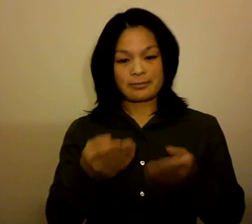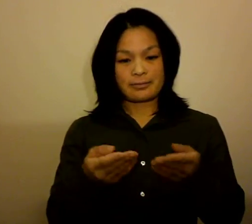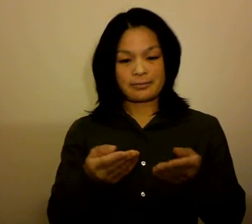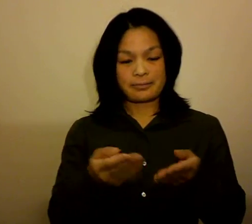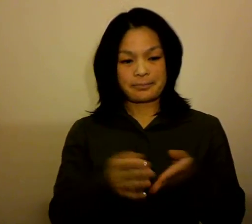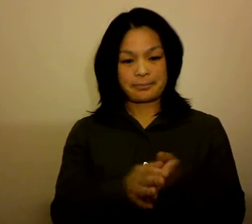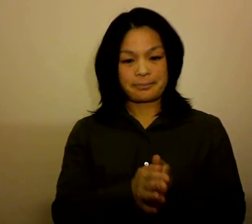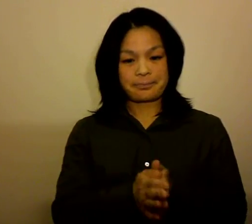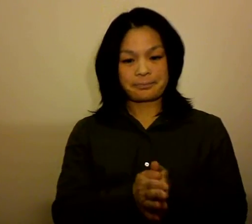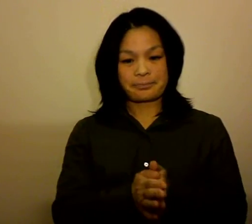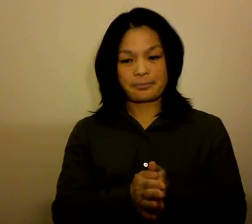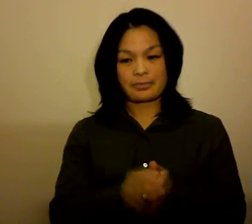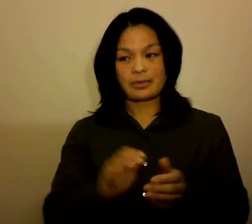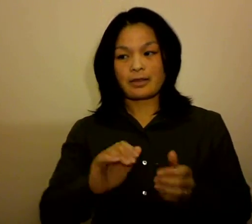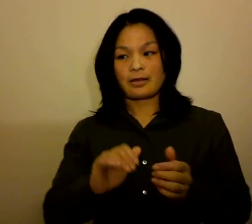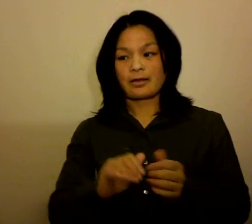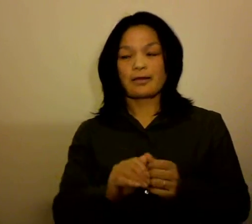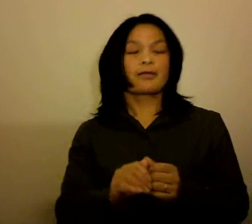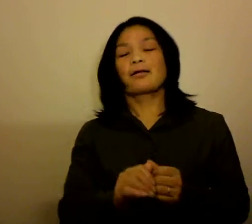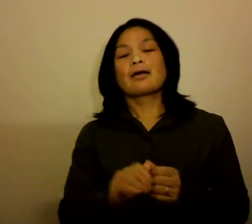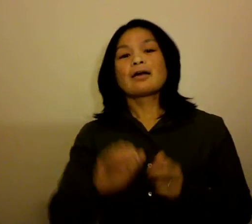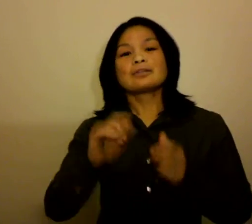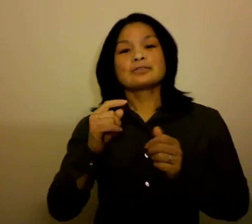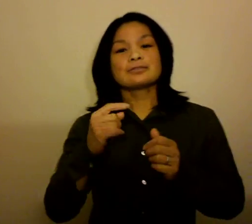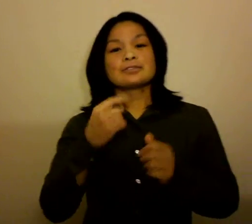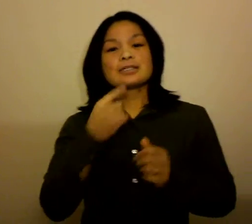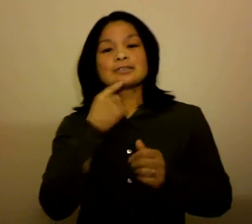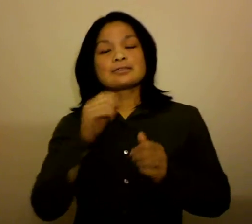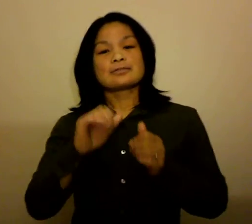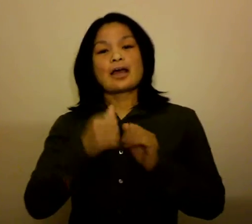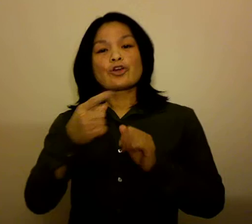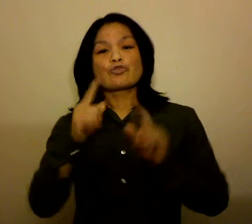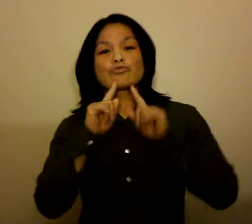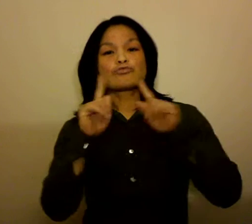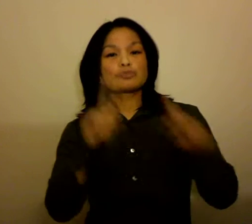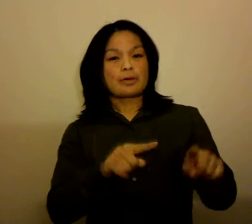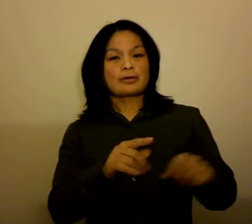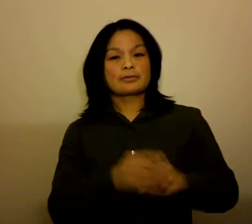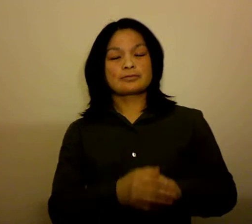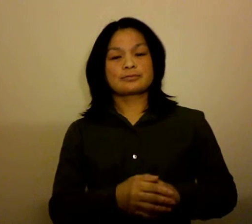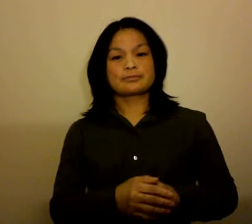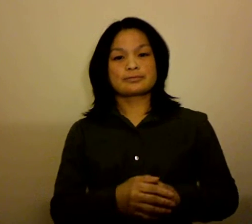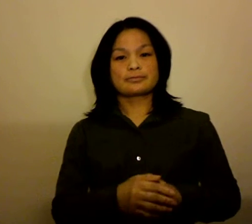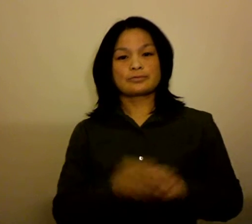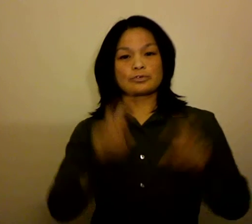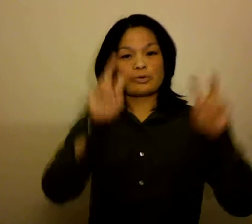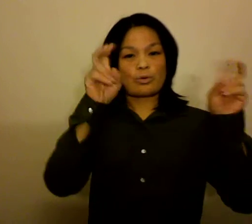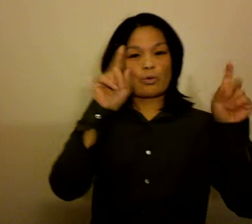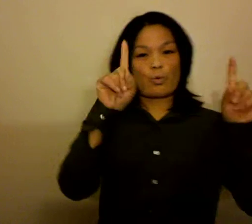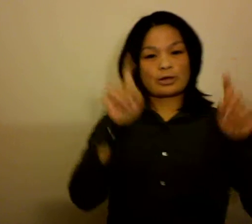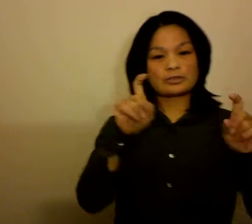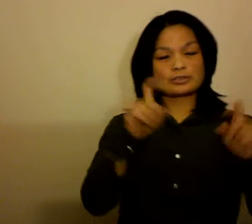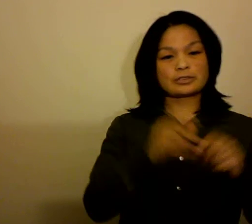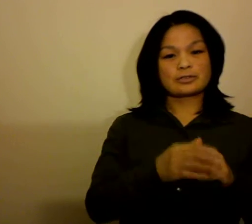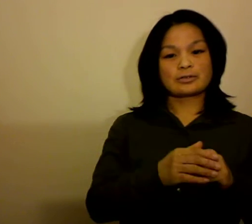respond to a question or comment like this? A lot of black people are into crime and drugs, aren't